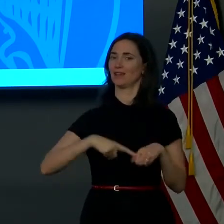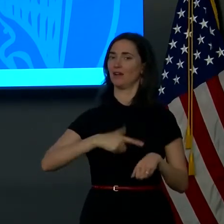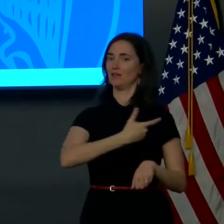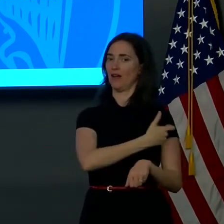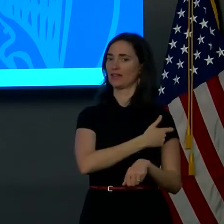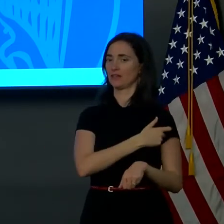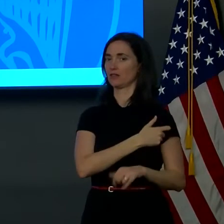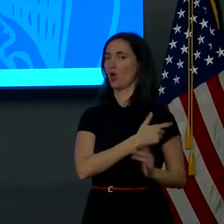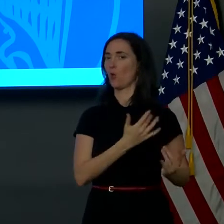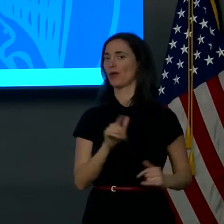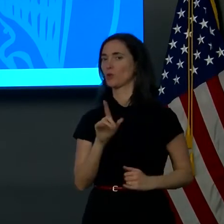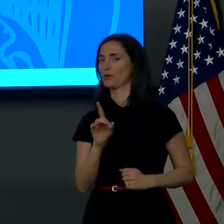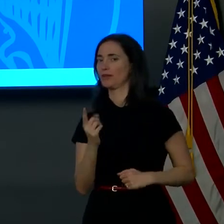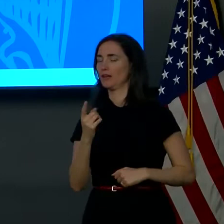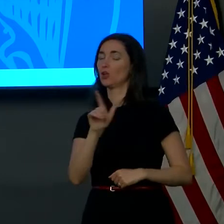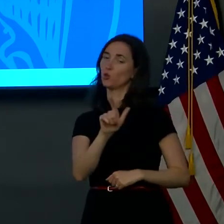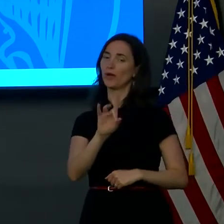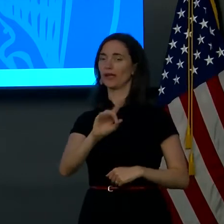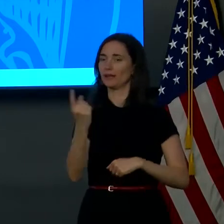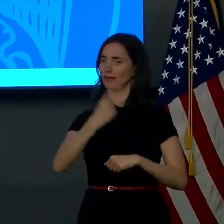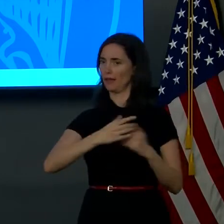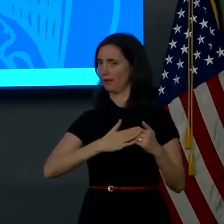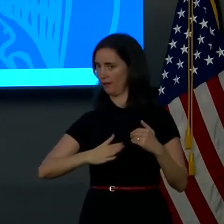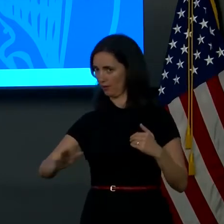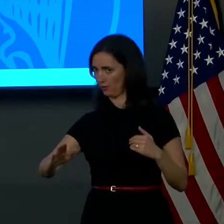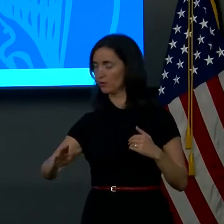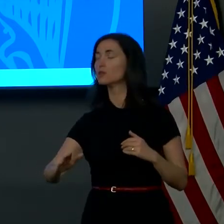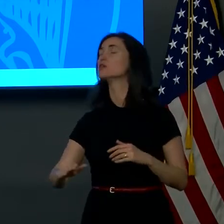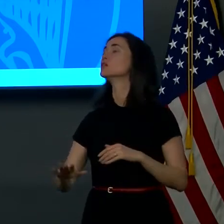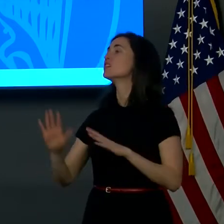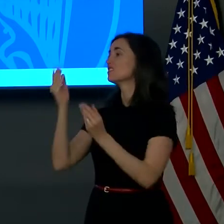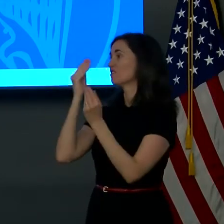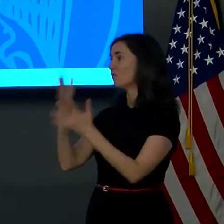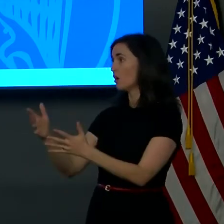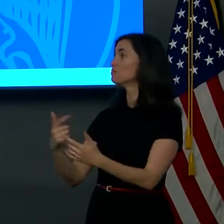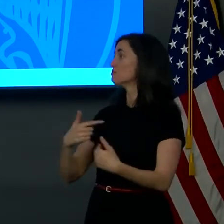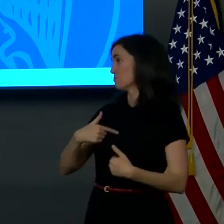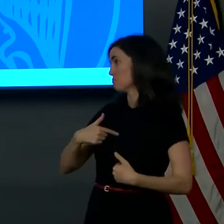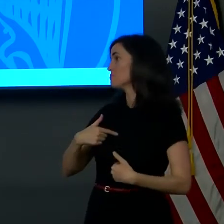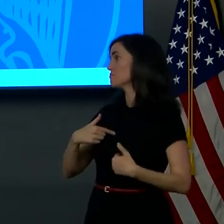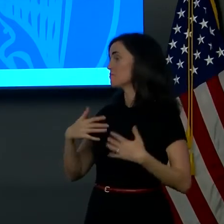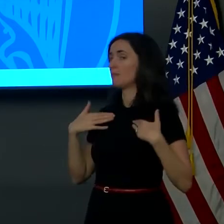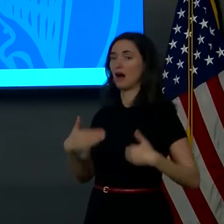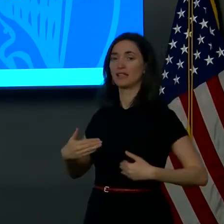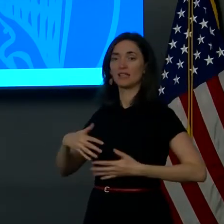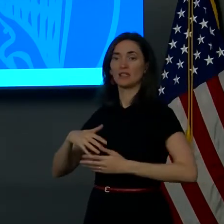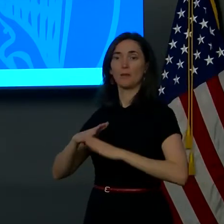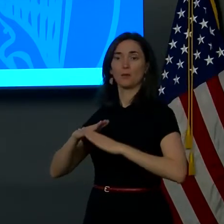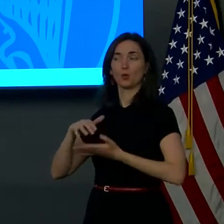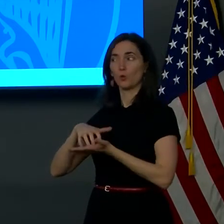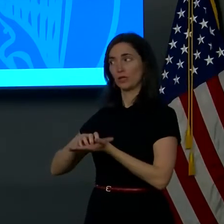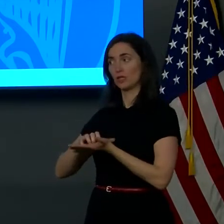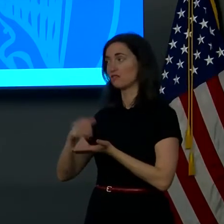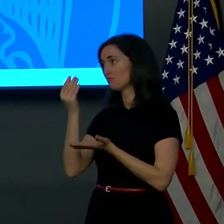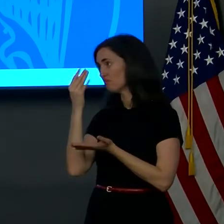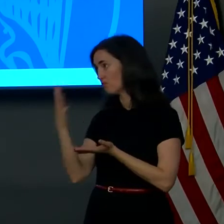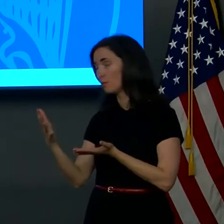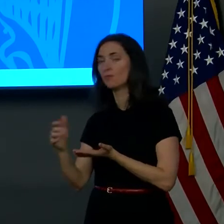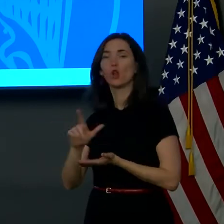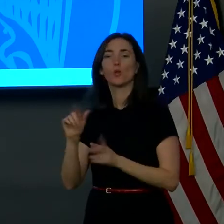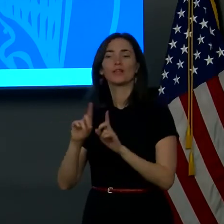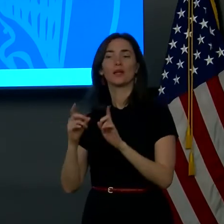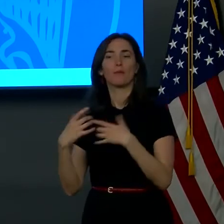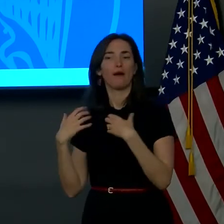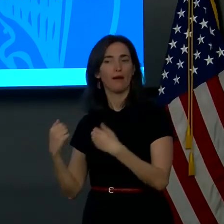dose, self-attest to your condition and receive the 3rd dose, which is recommended by the Louisiana Department of Health and